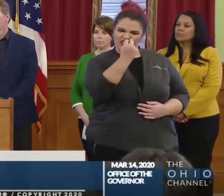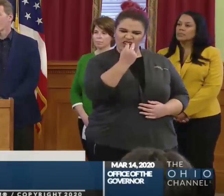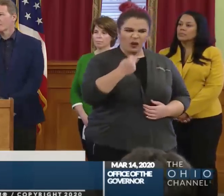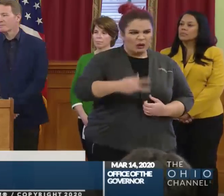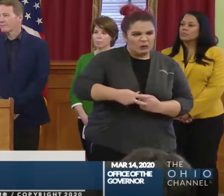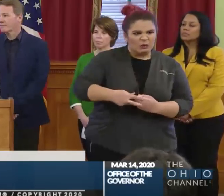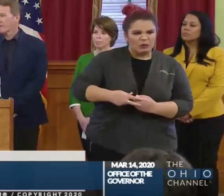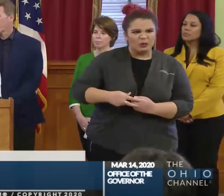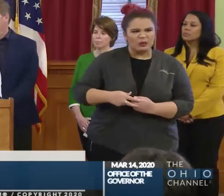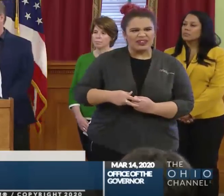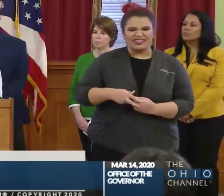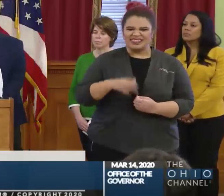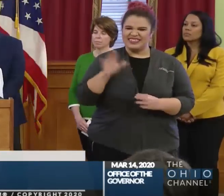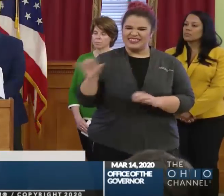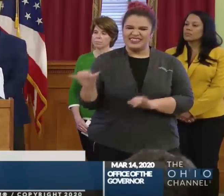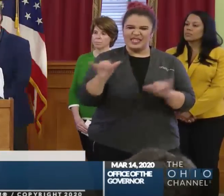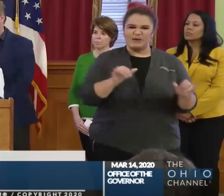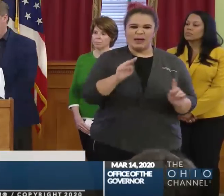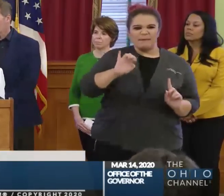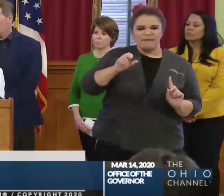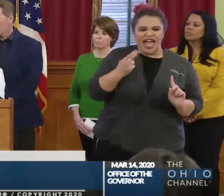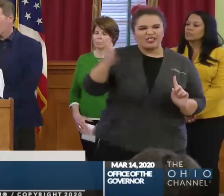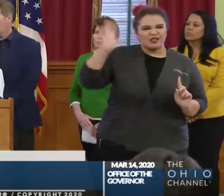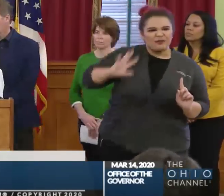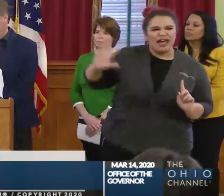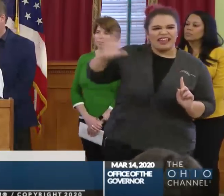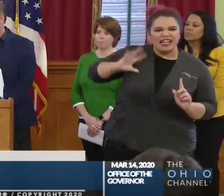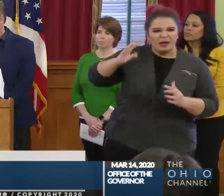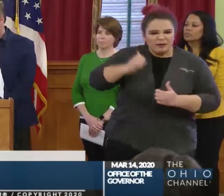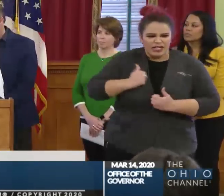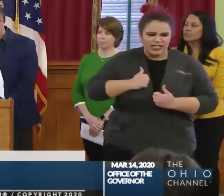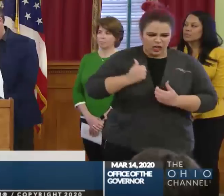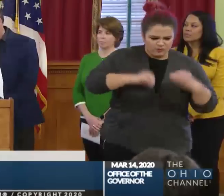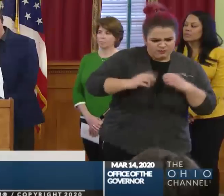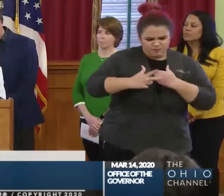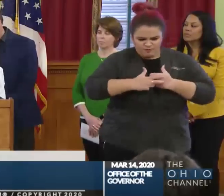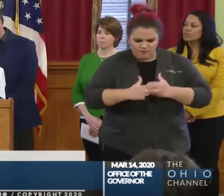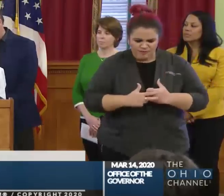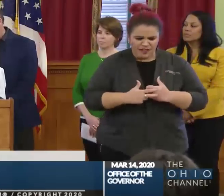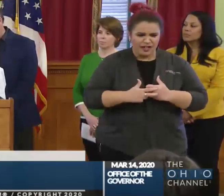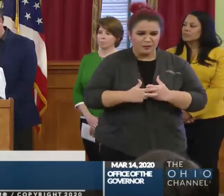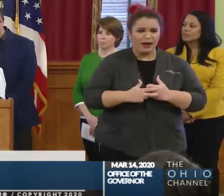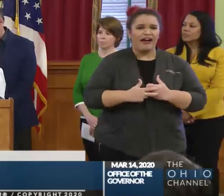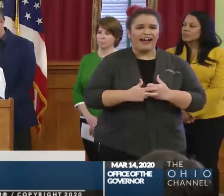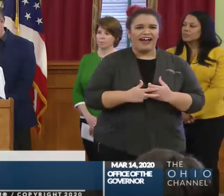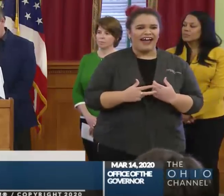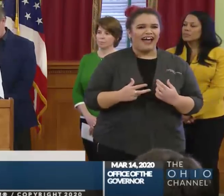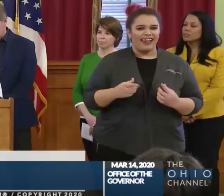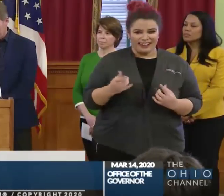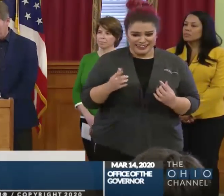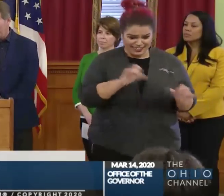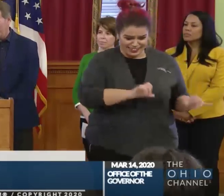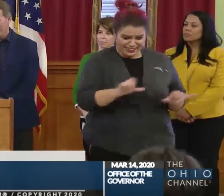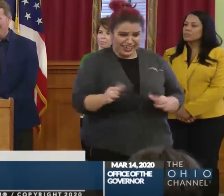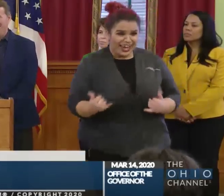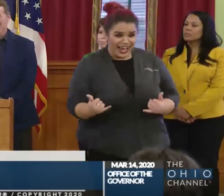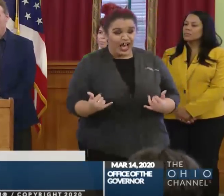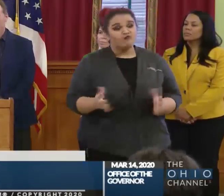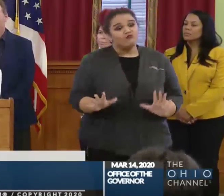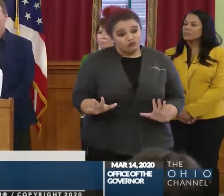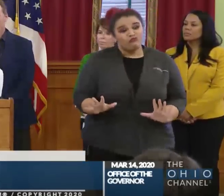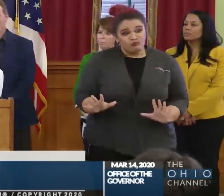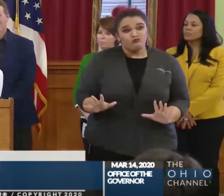been planned for in pandemic plans, and we sort of play out how we do this. So we have a playbook, but then each state and each